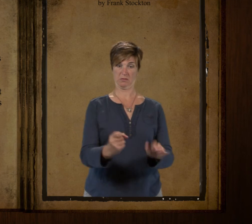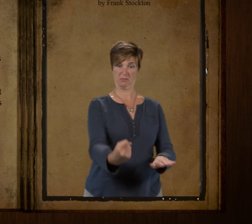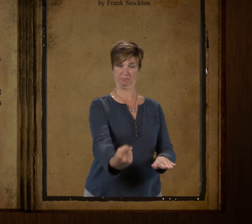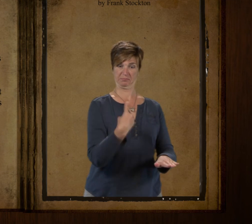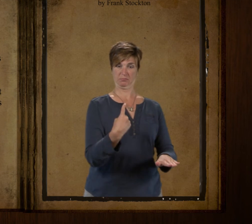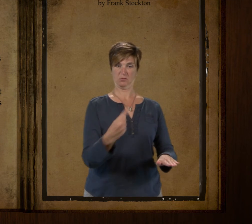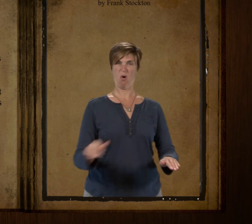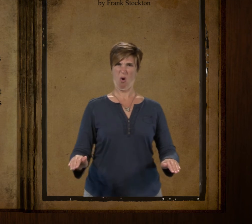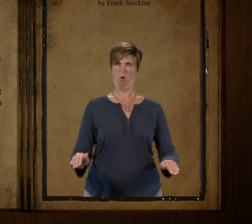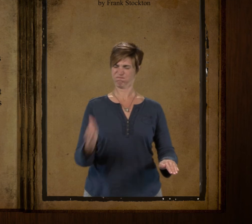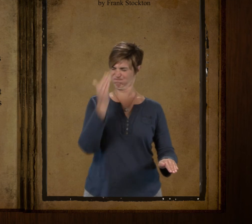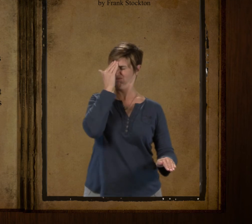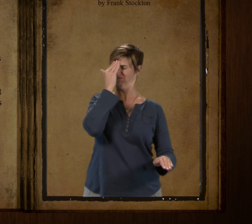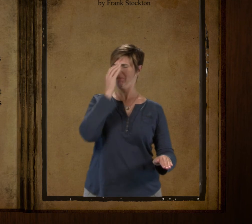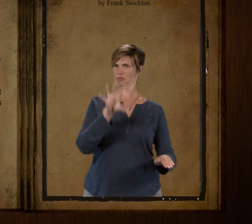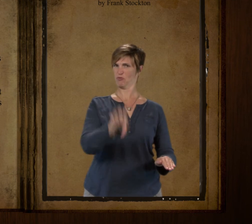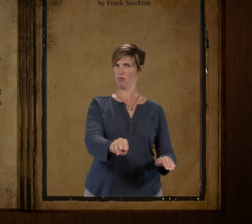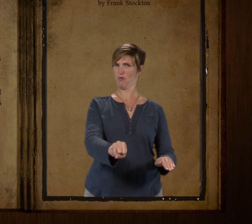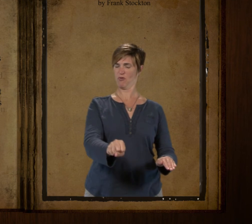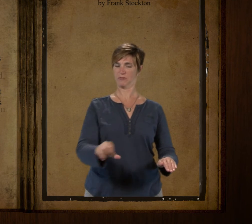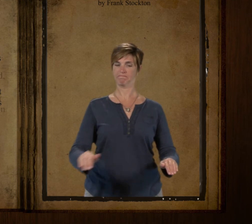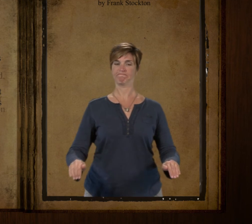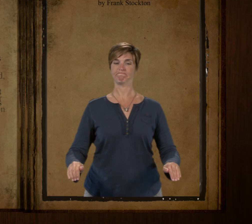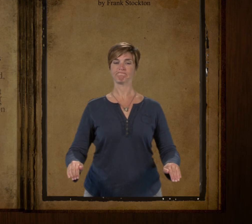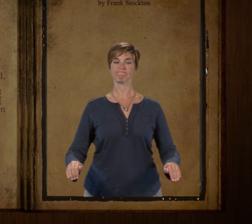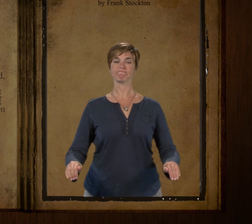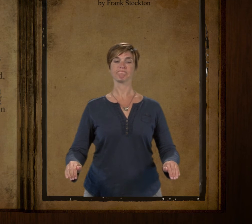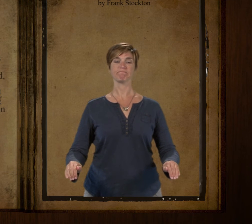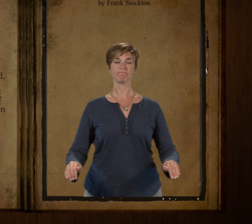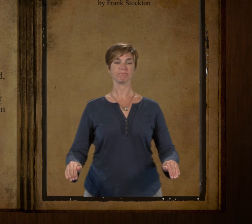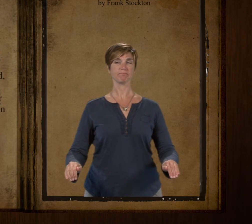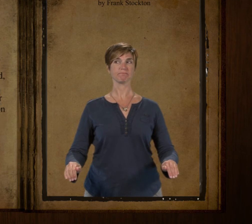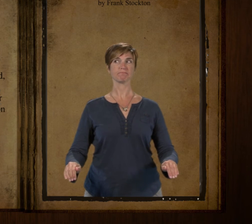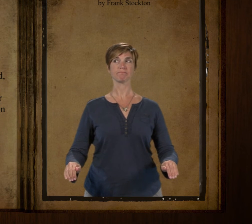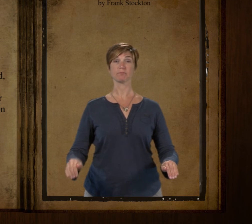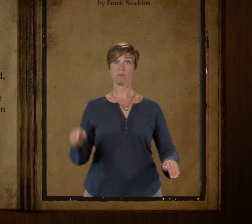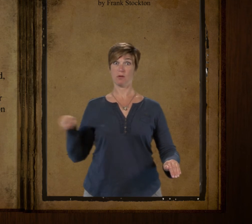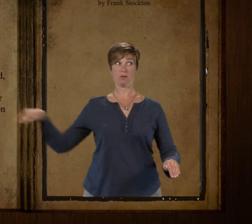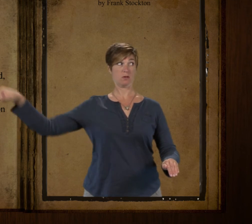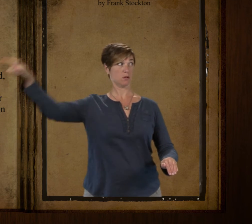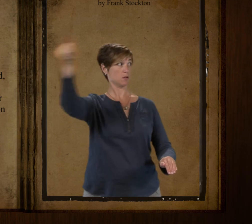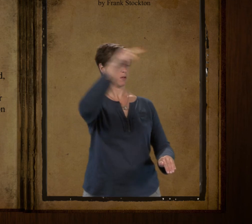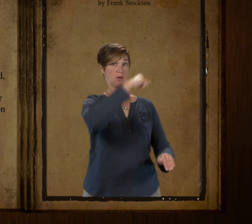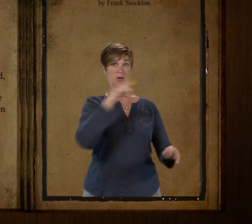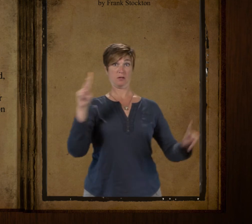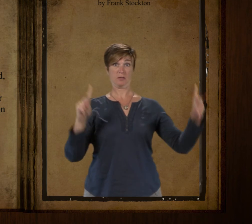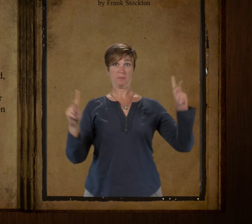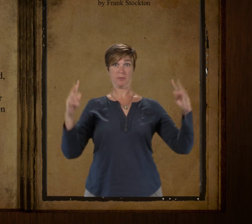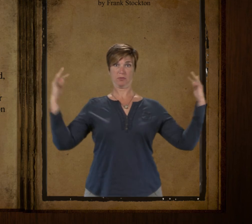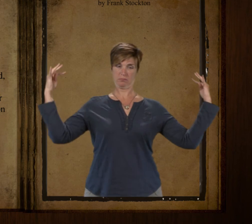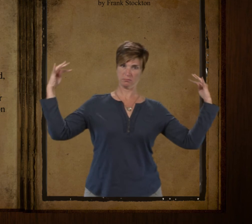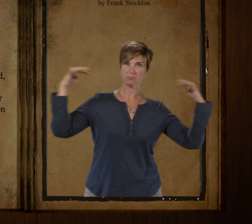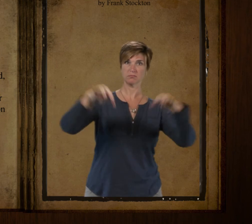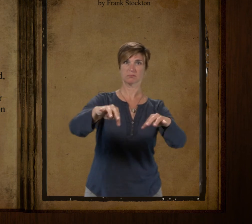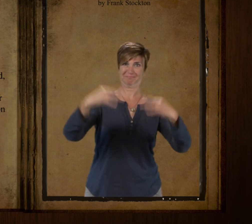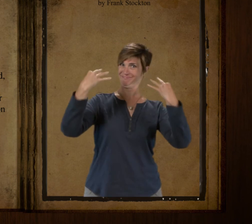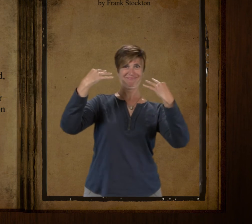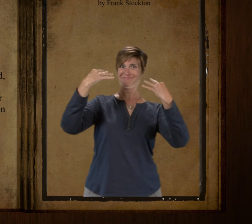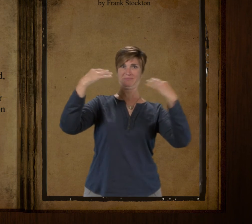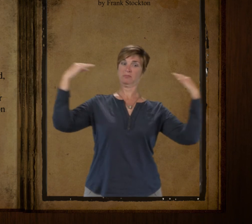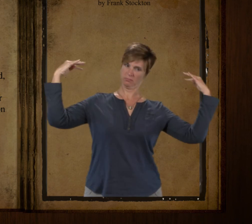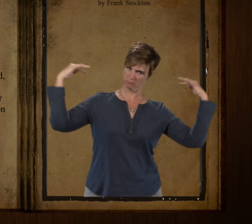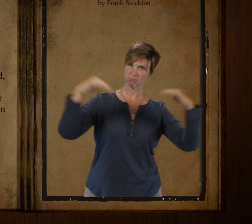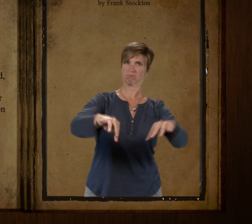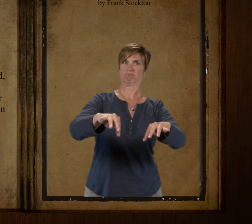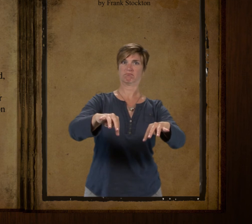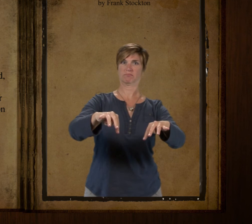in a flash. It must be answered in another. Her right arm lay on the cushioned parapet before her. She raised